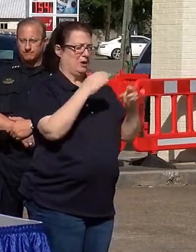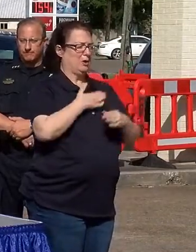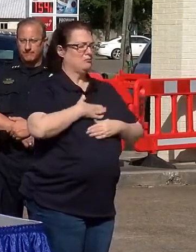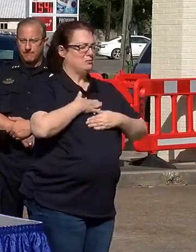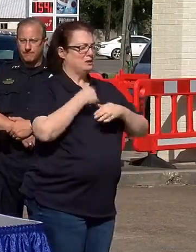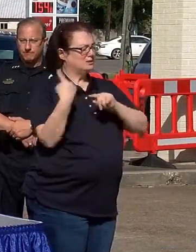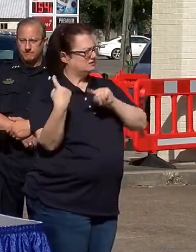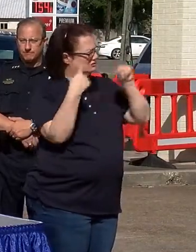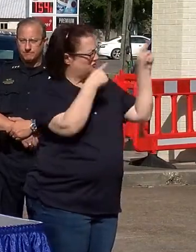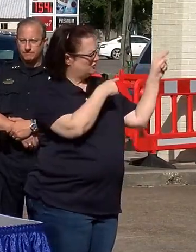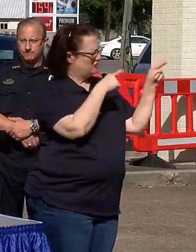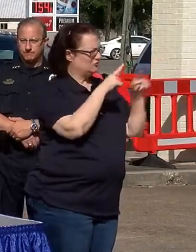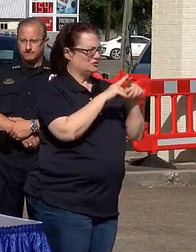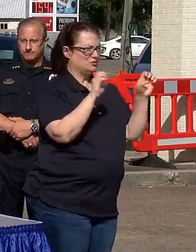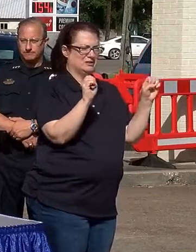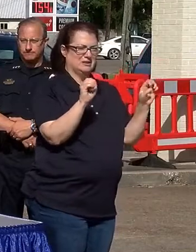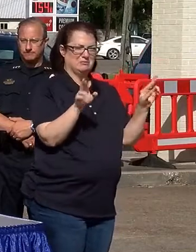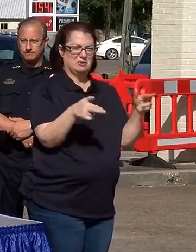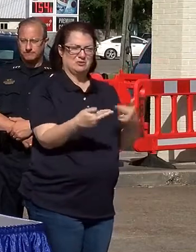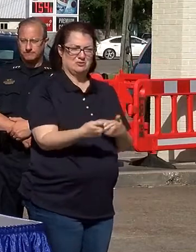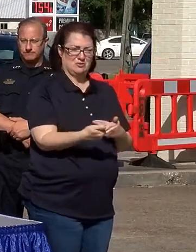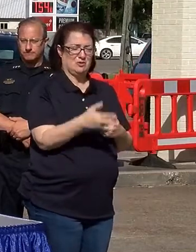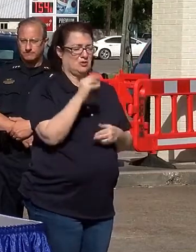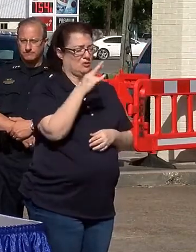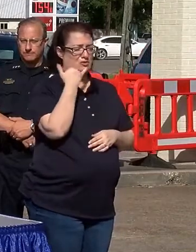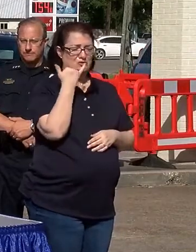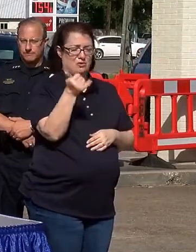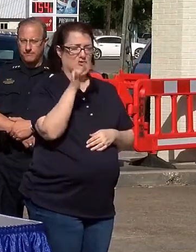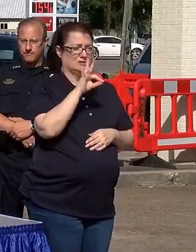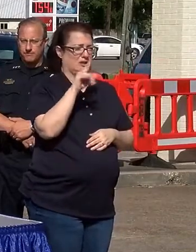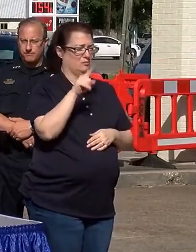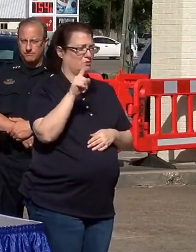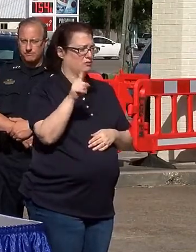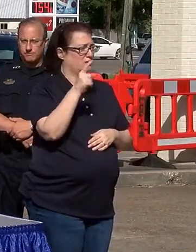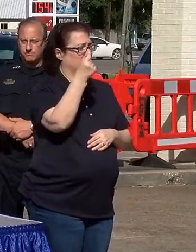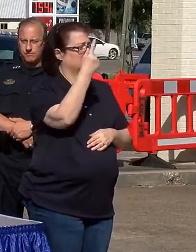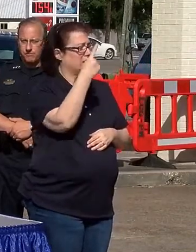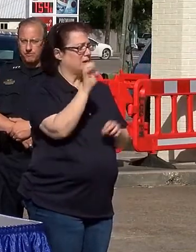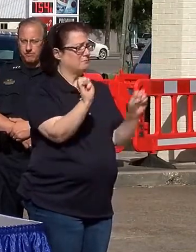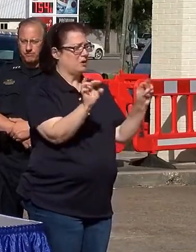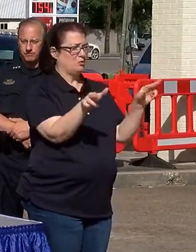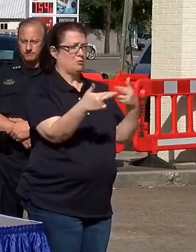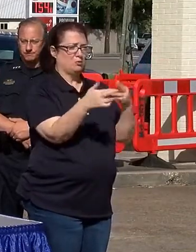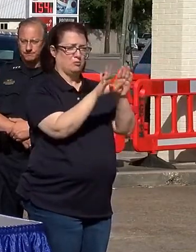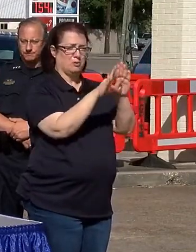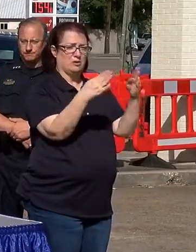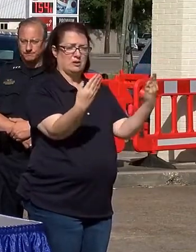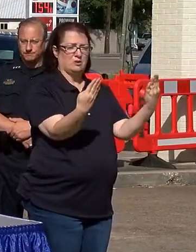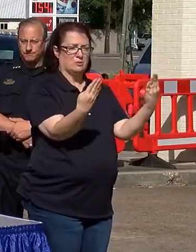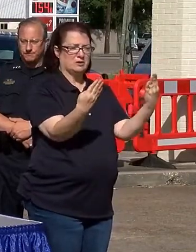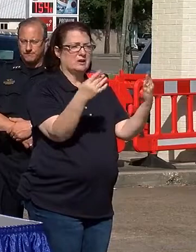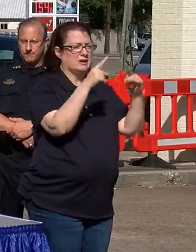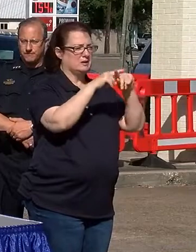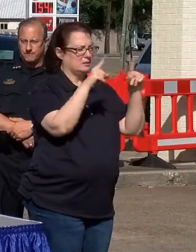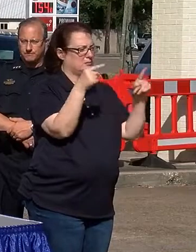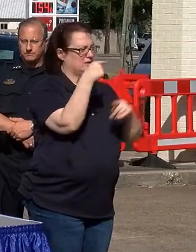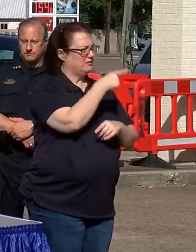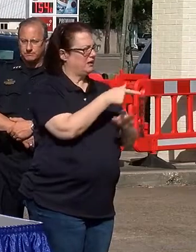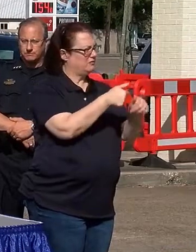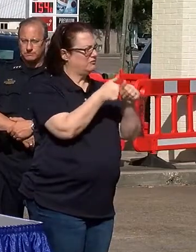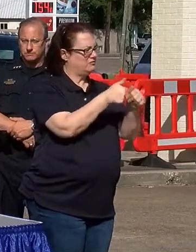or call 911. Our emergency rooms are open. Our facilities are observing strict